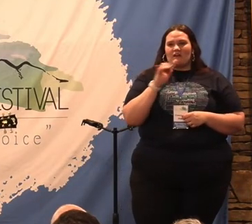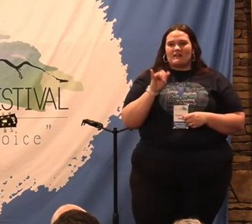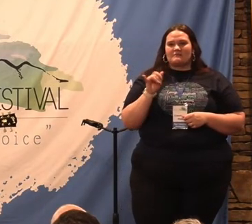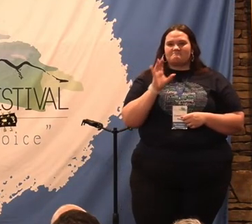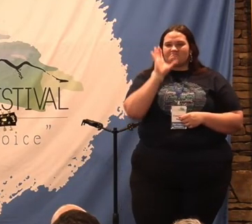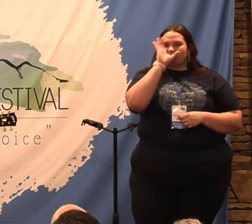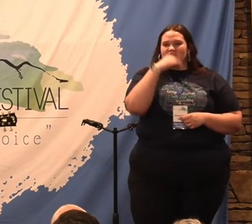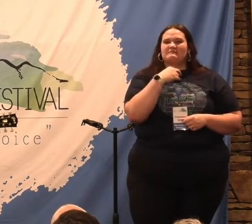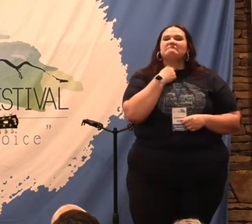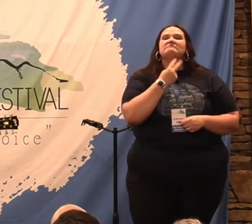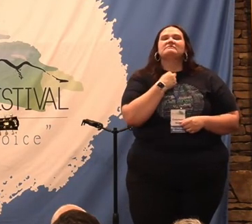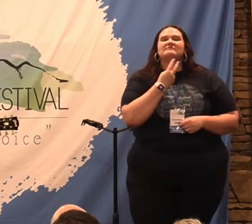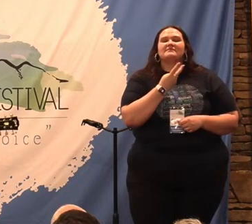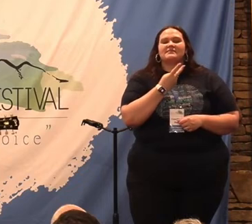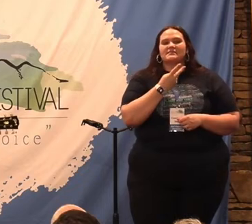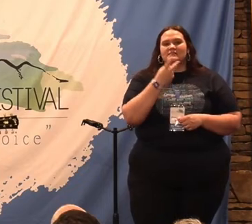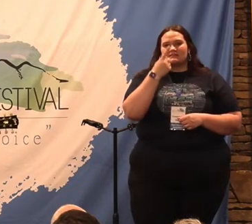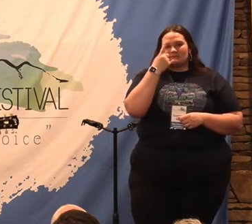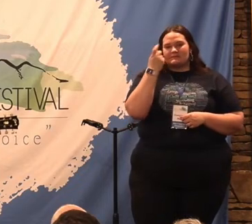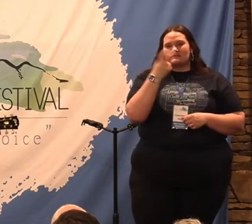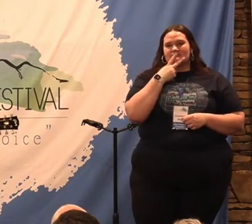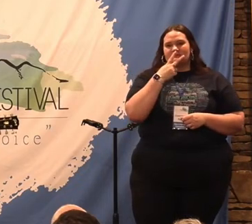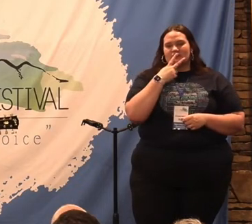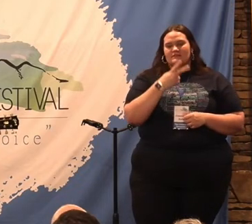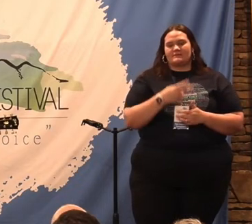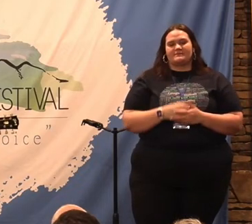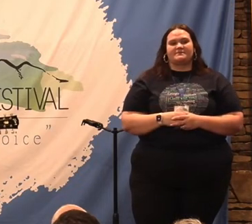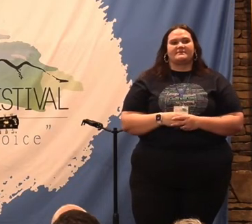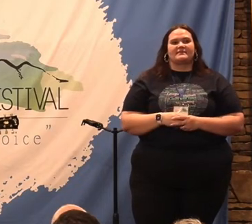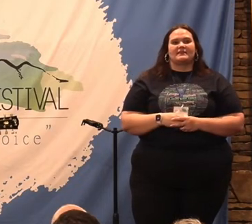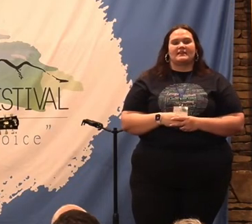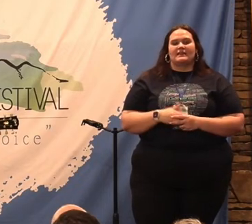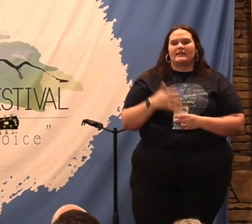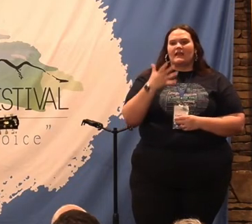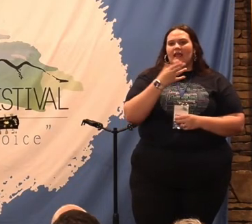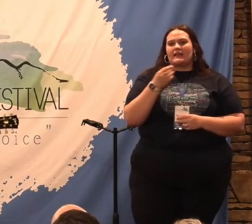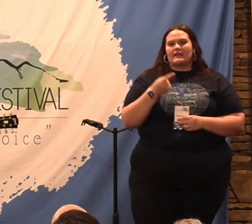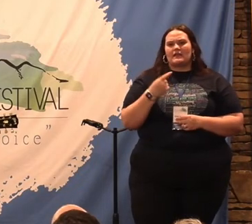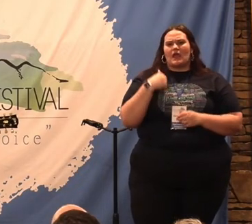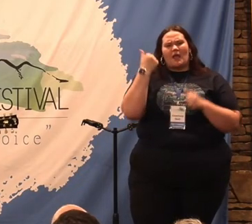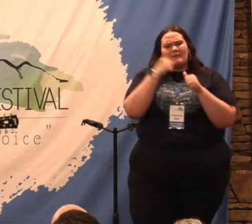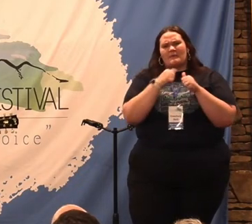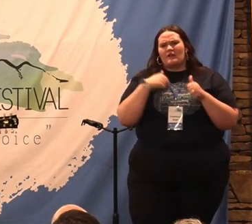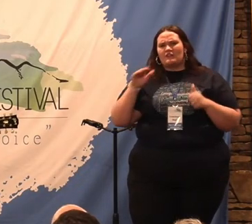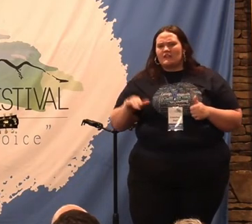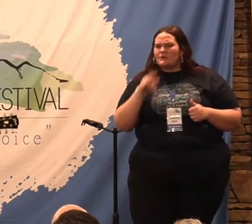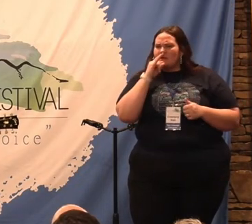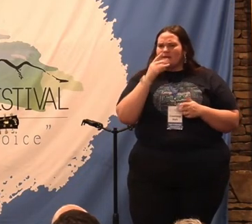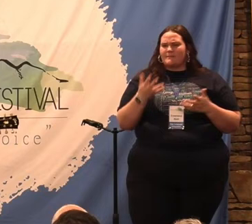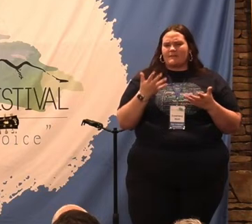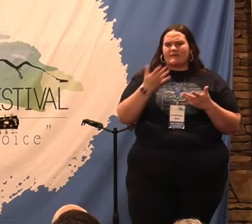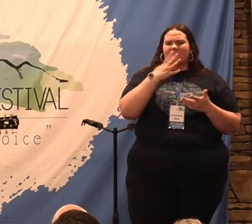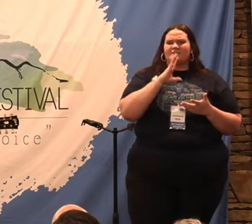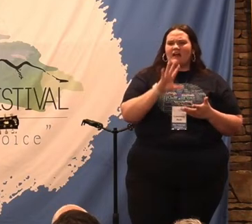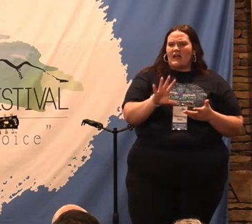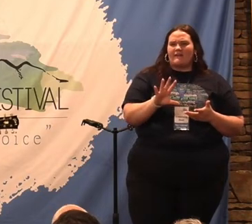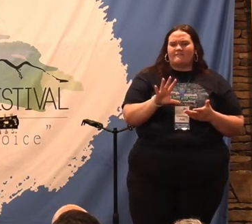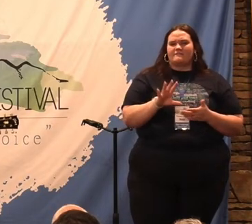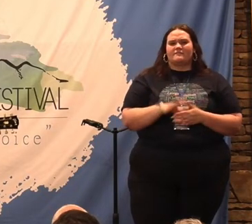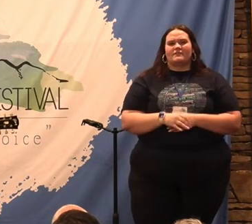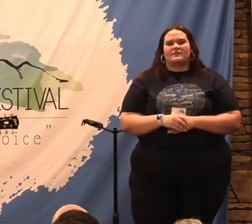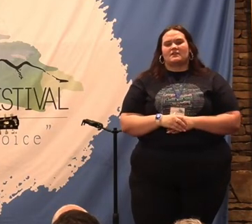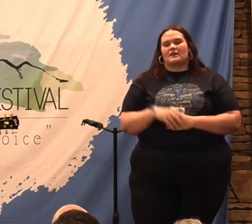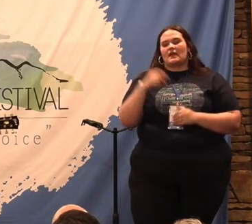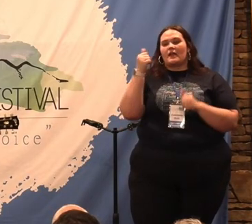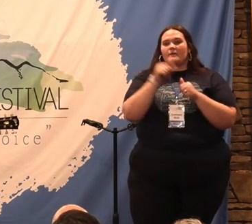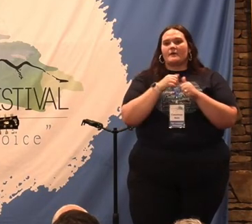of the time. And I remember when I was just a little bitty kid, maybe 5 or something, him sitting on the